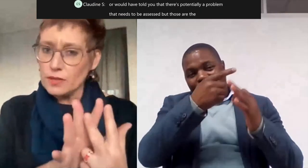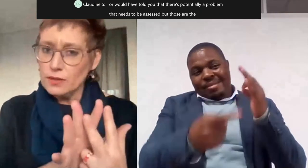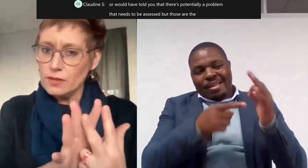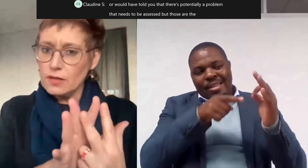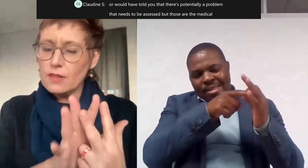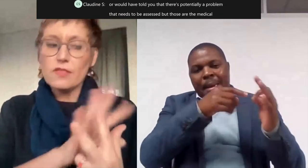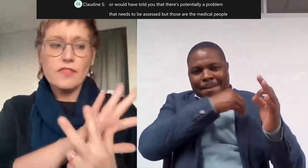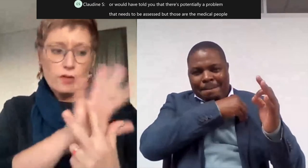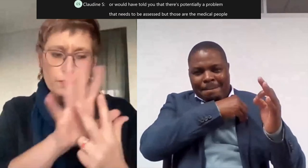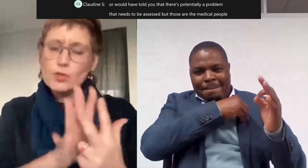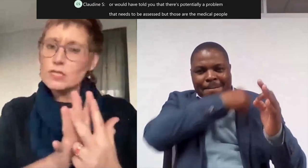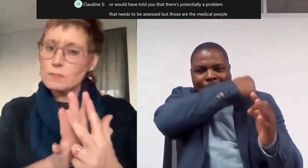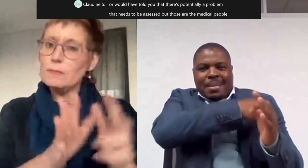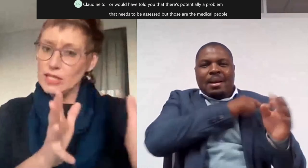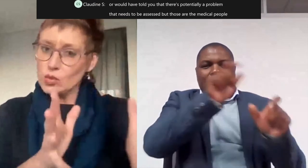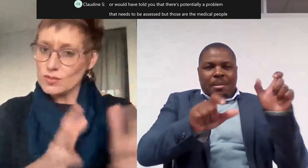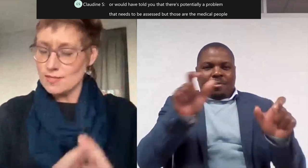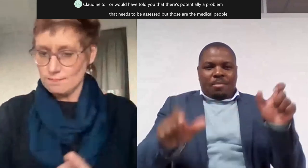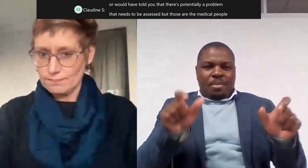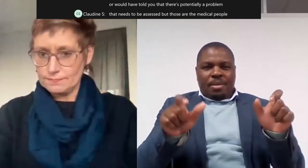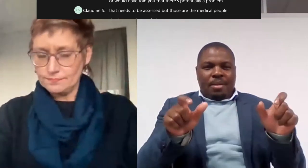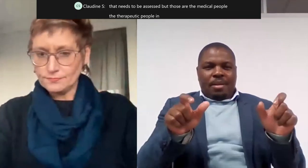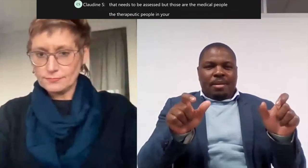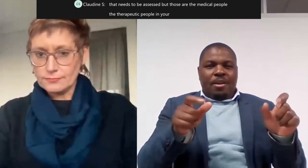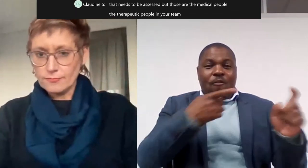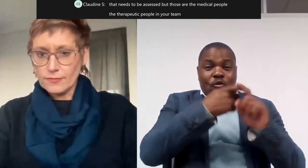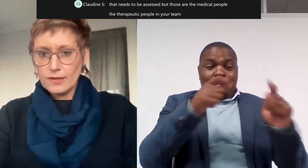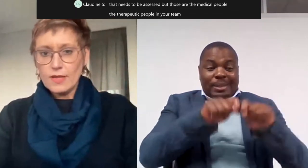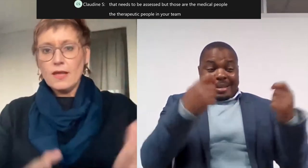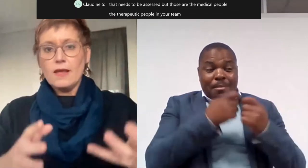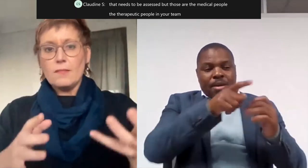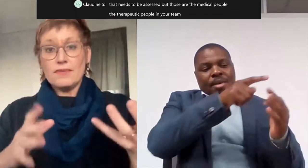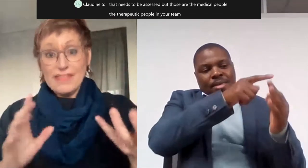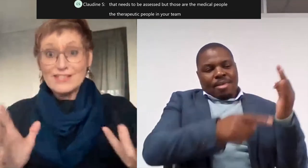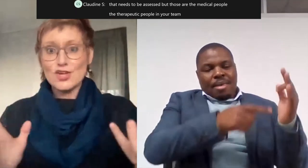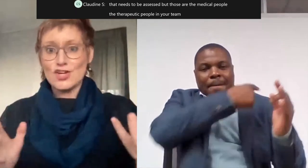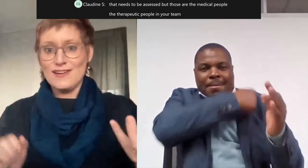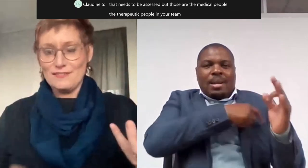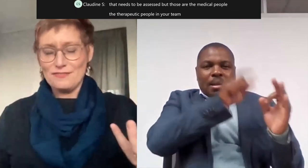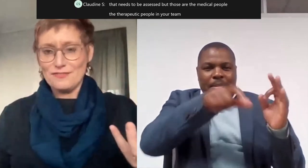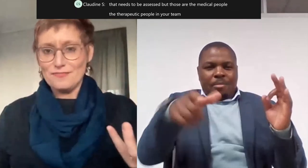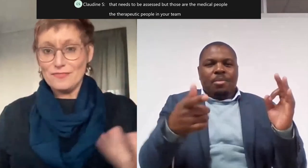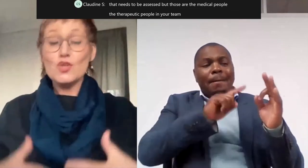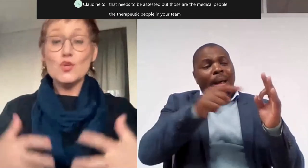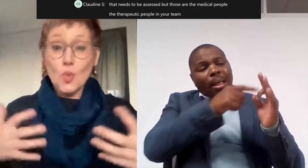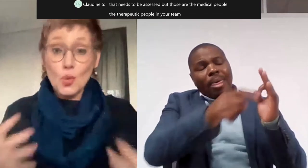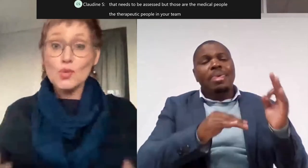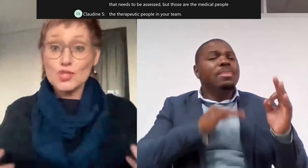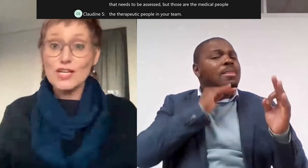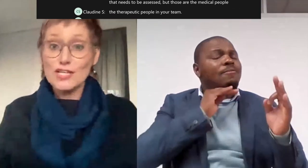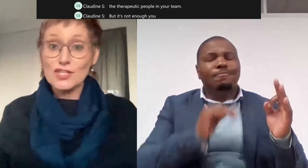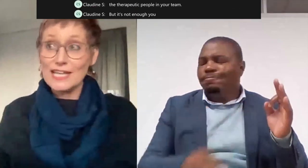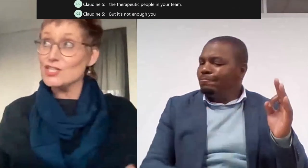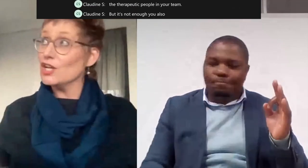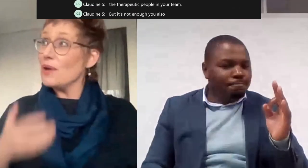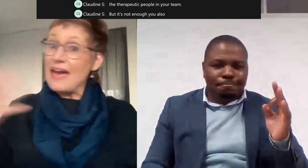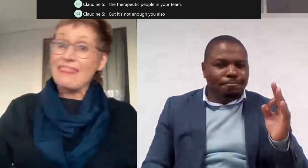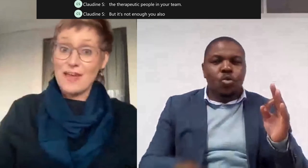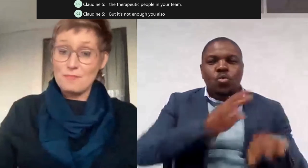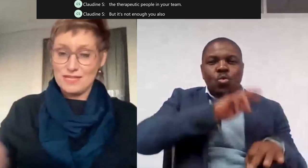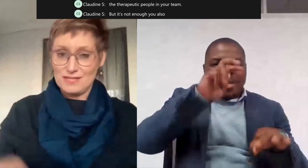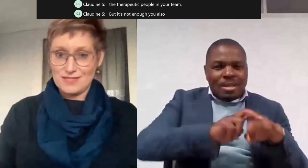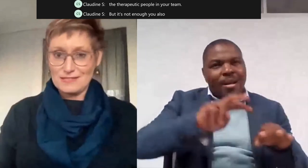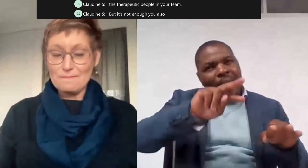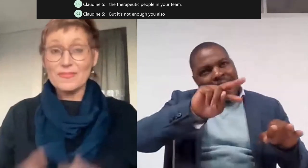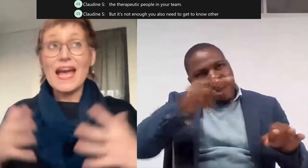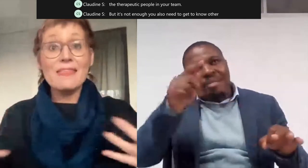medical people, the therapeutic people in your team. But that's not enough. You also need to get to know